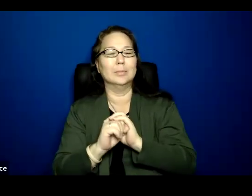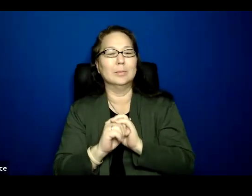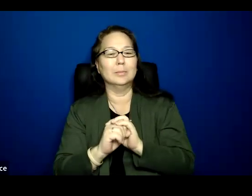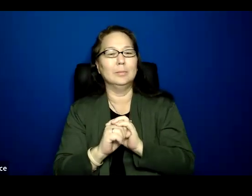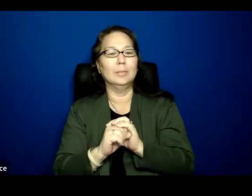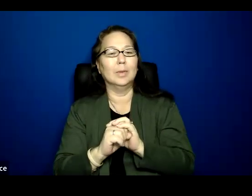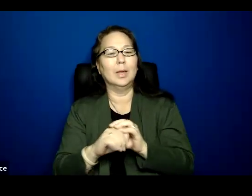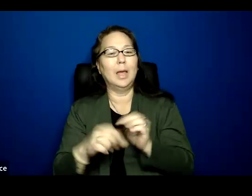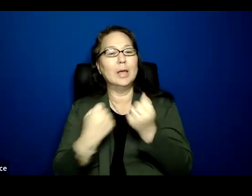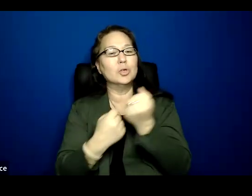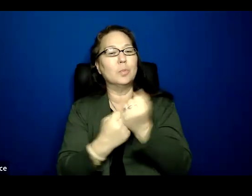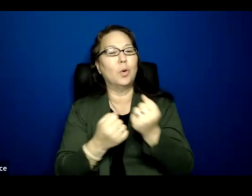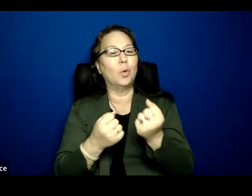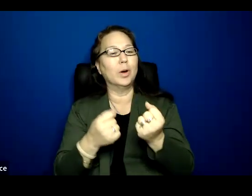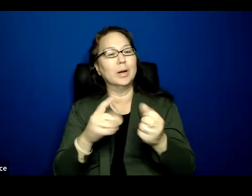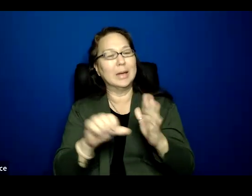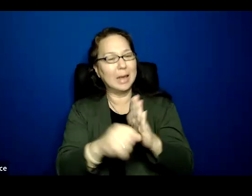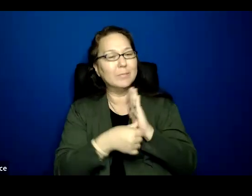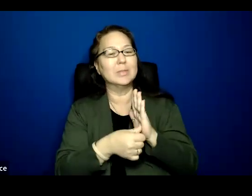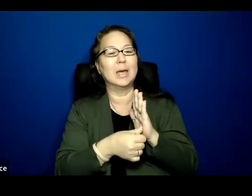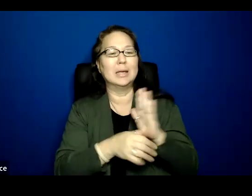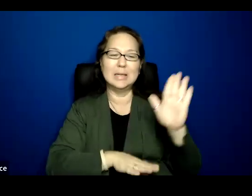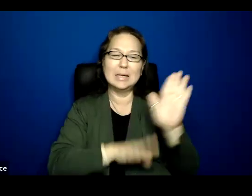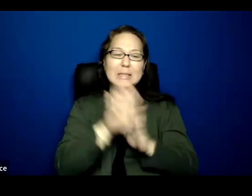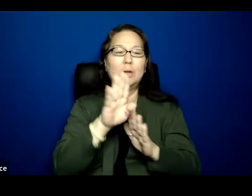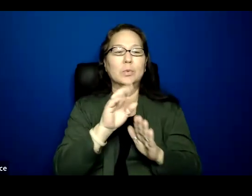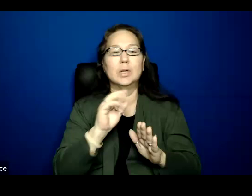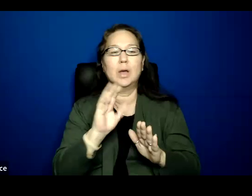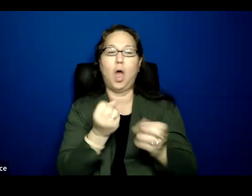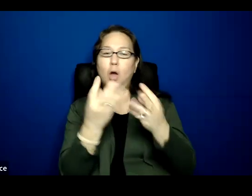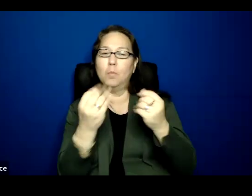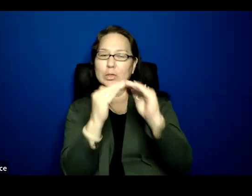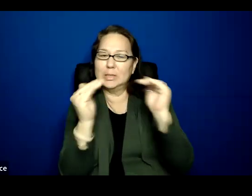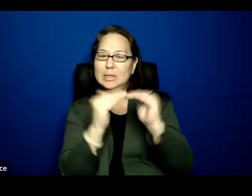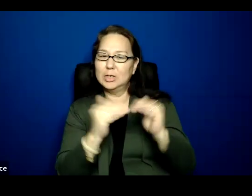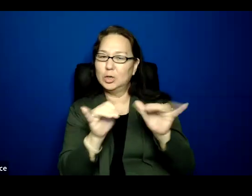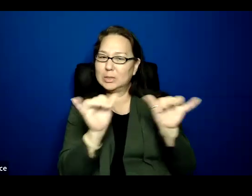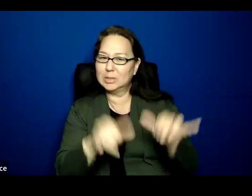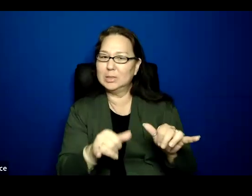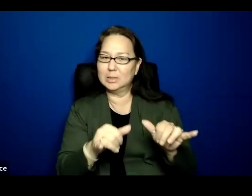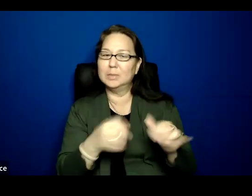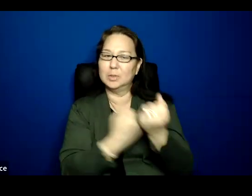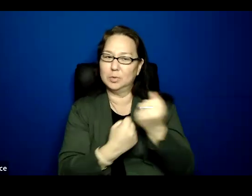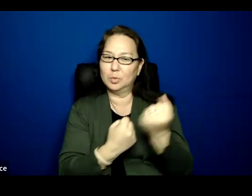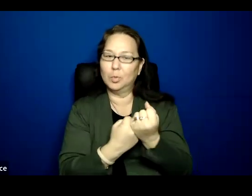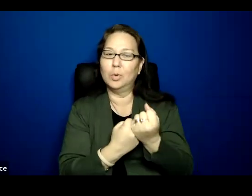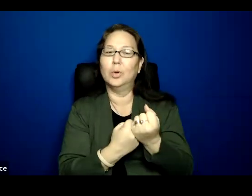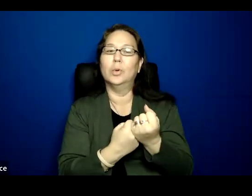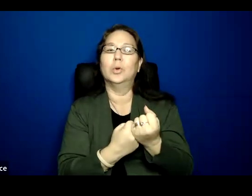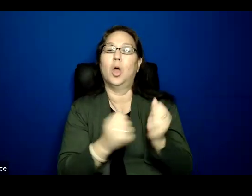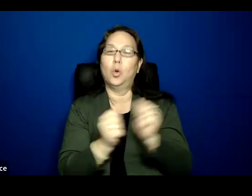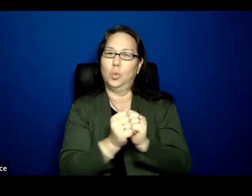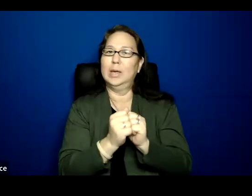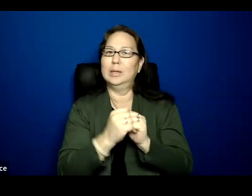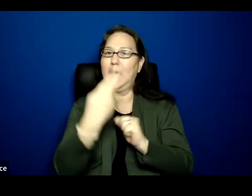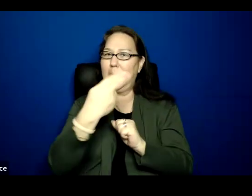acceleration of our multi-tier systems of support and the implementation of our high-quality instructional materials. This ongoing work